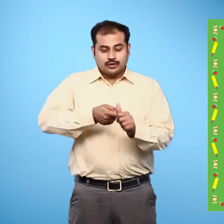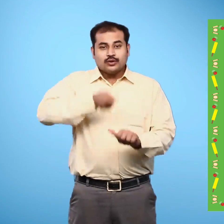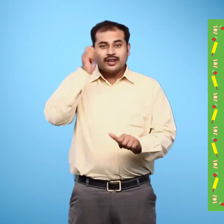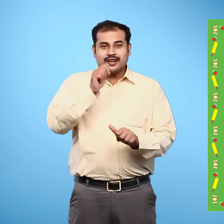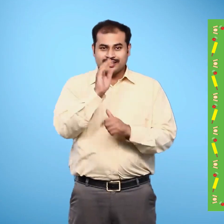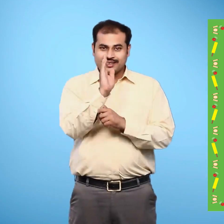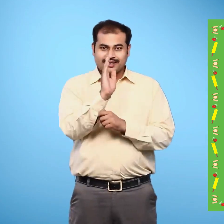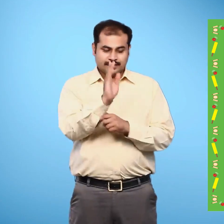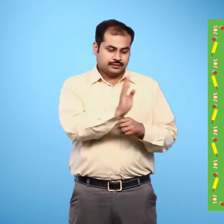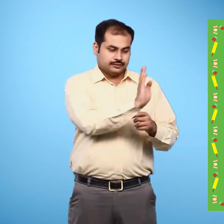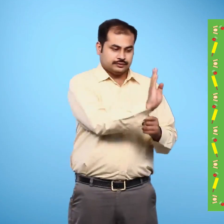and a cold drink can.